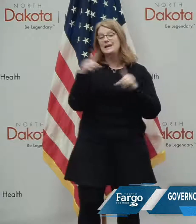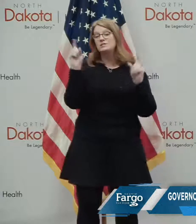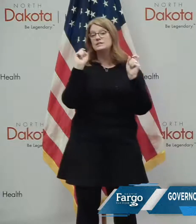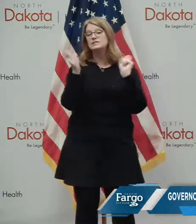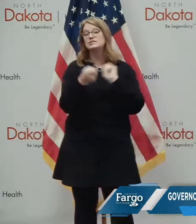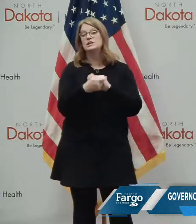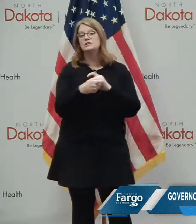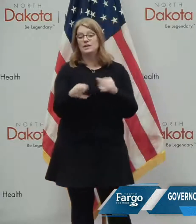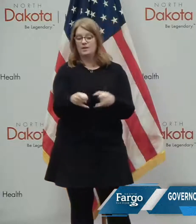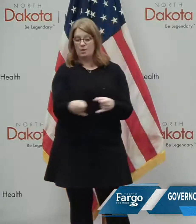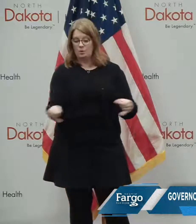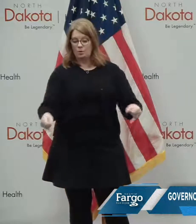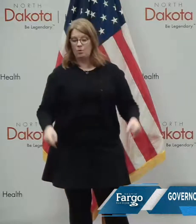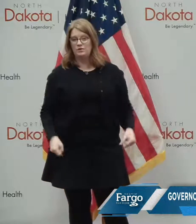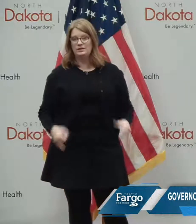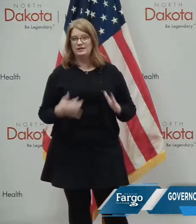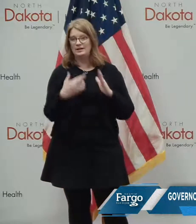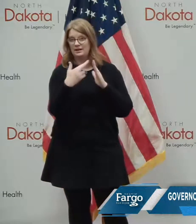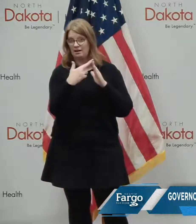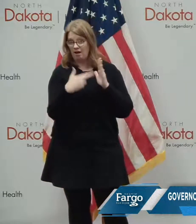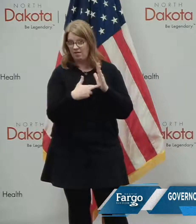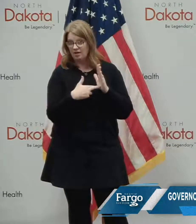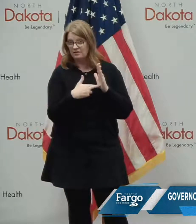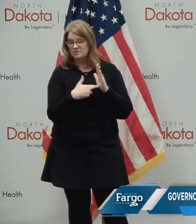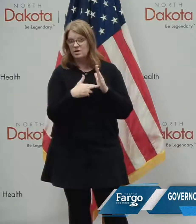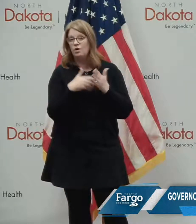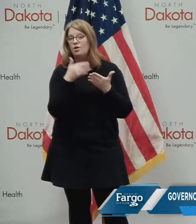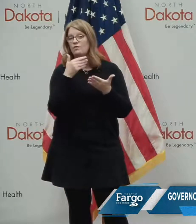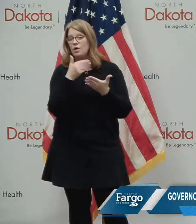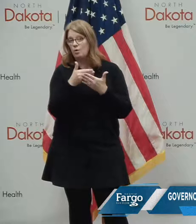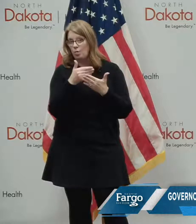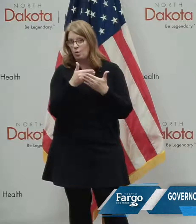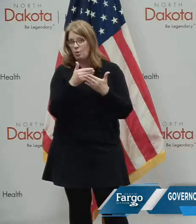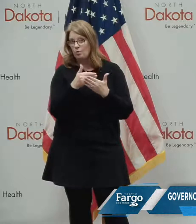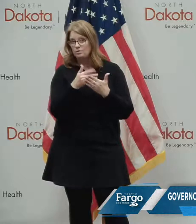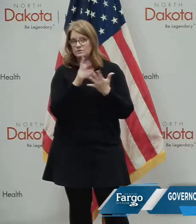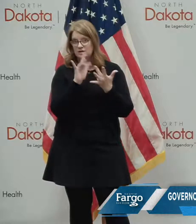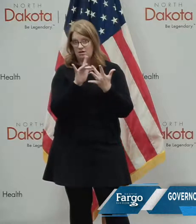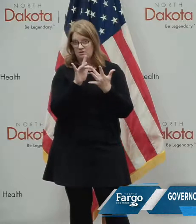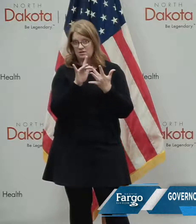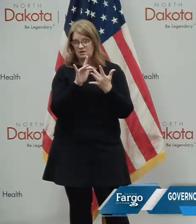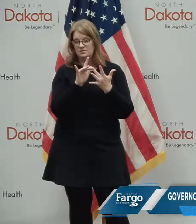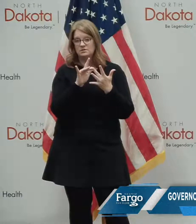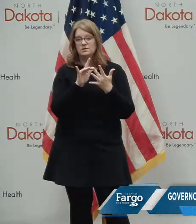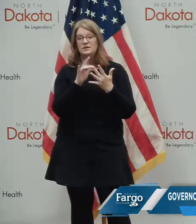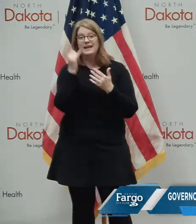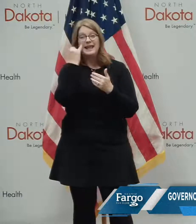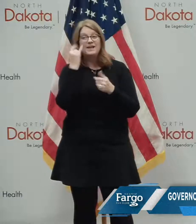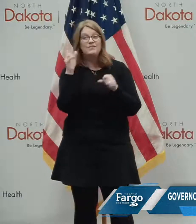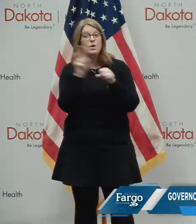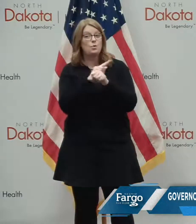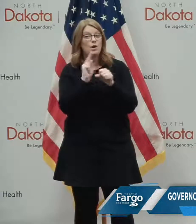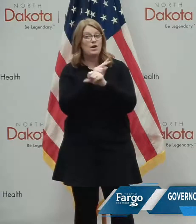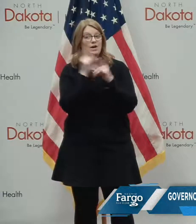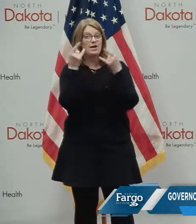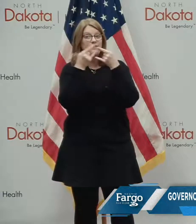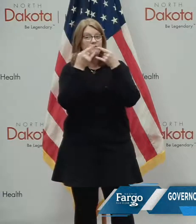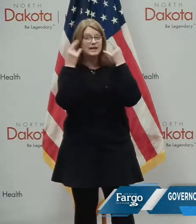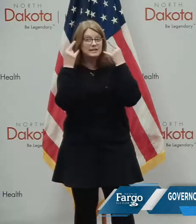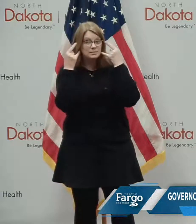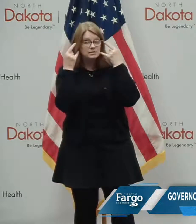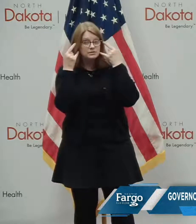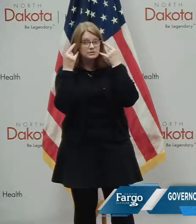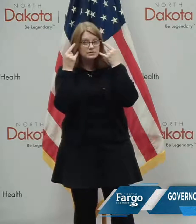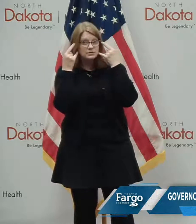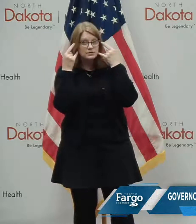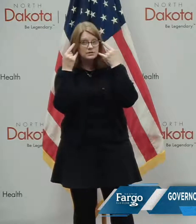quarantine guidelines for a close contact who was wearing a face covering, and the person who